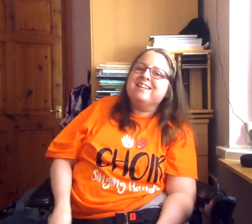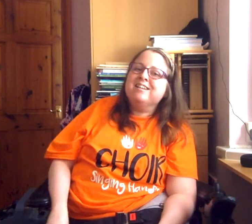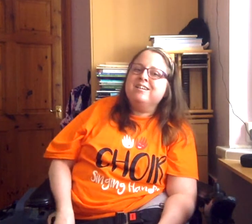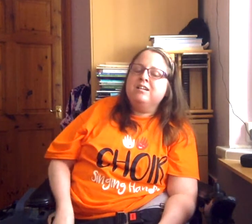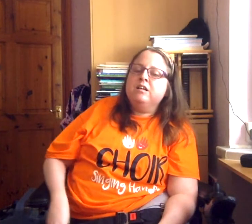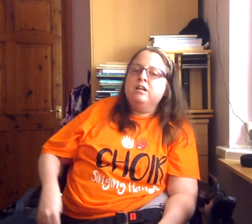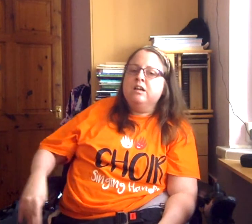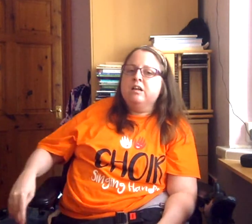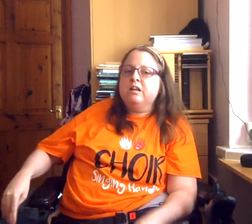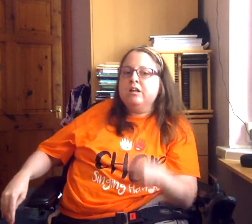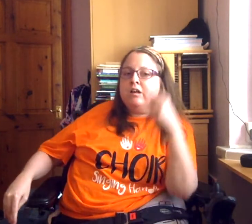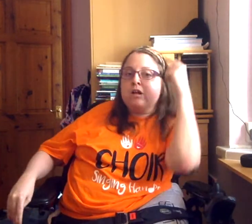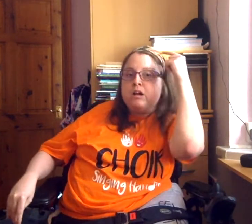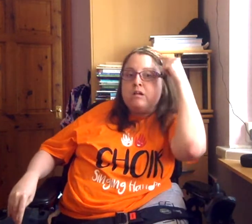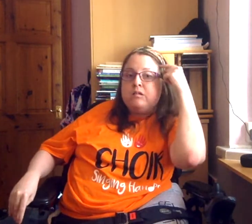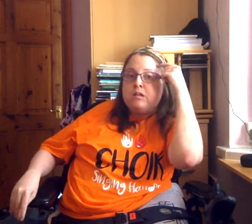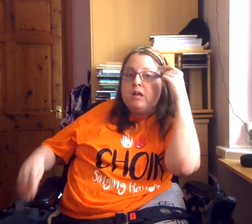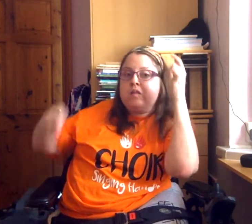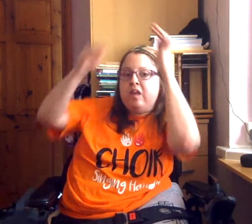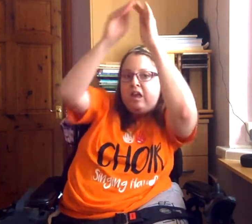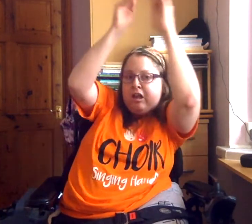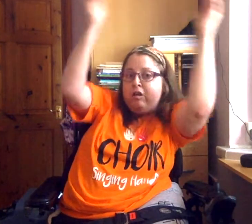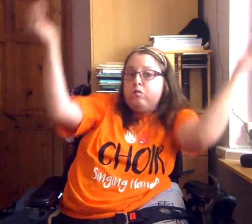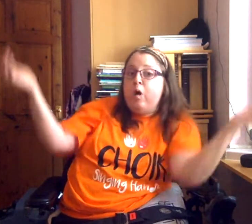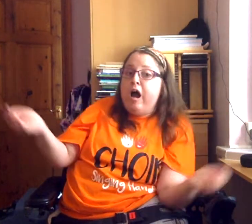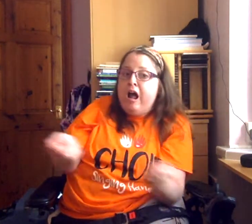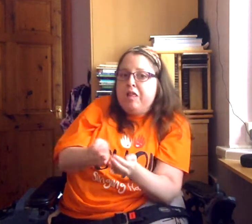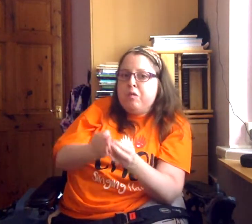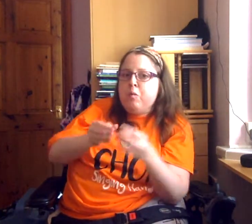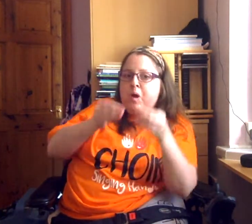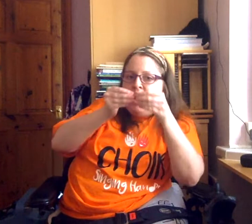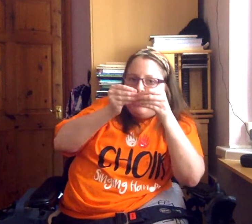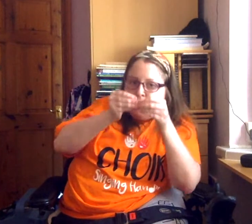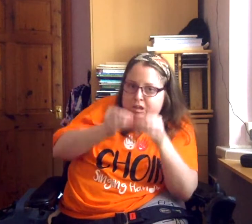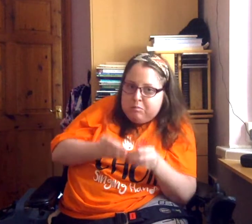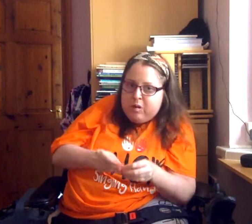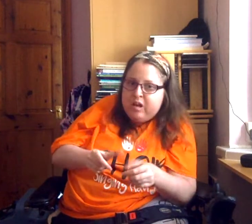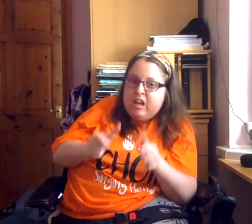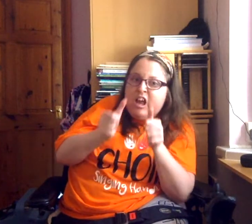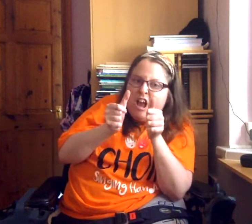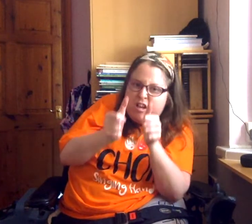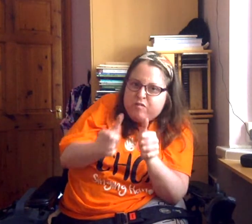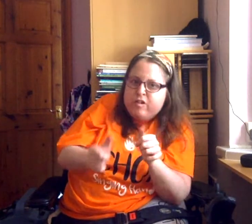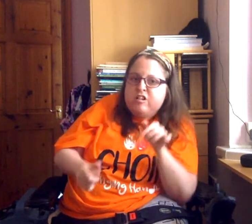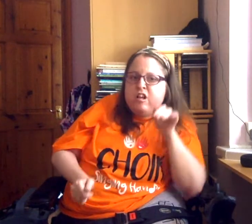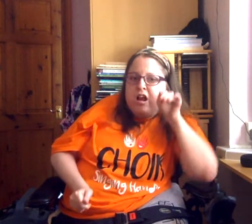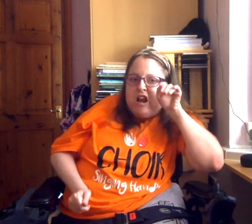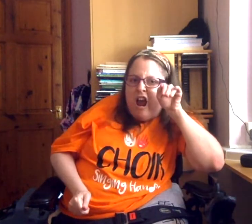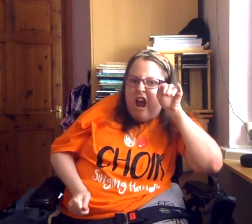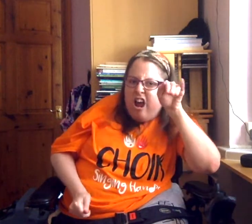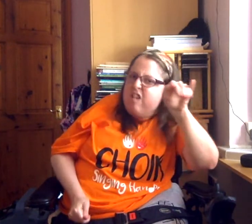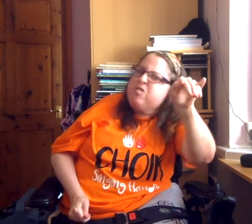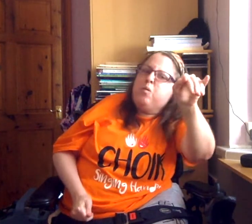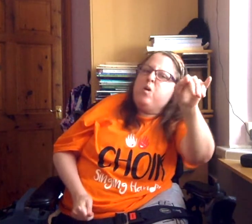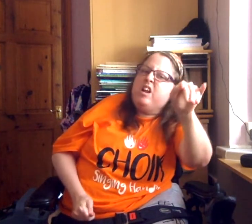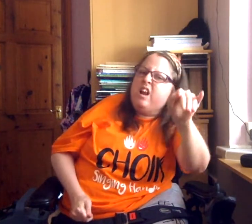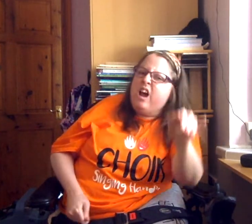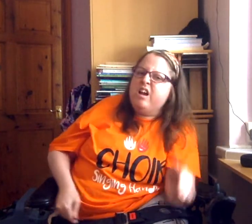a million dreams. I think of what the world could be. A vision of the one I